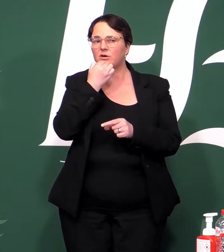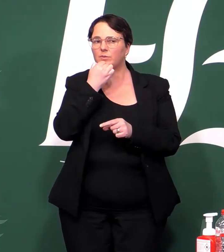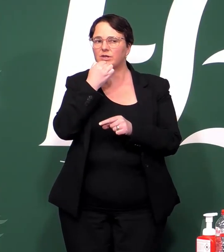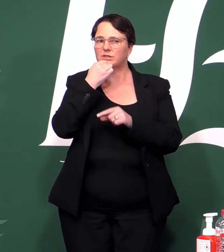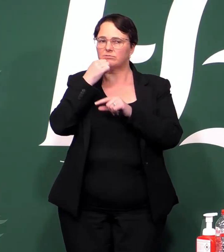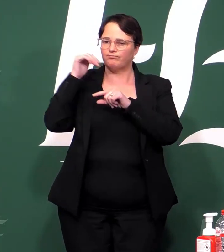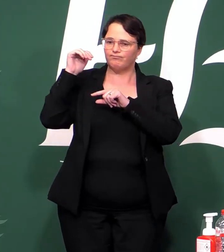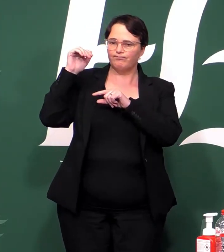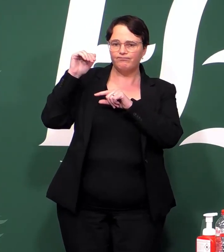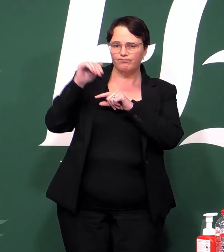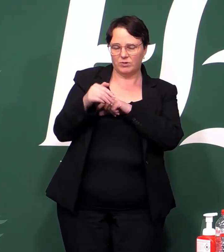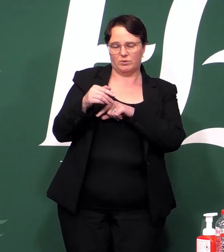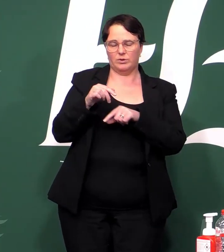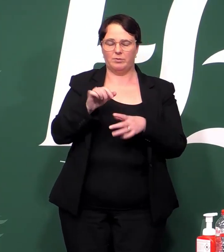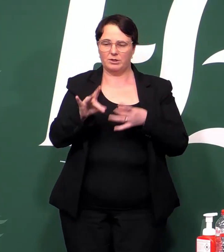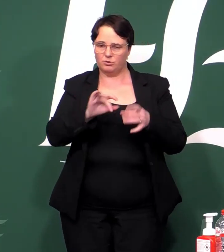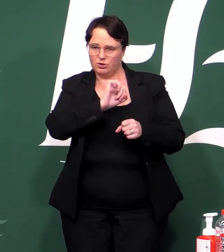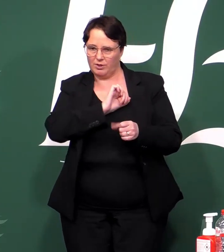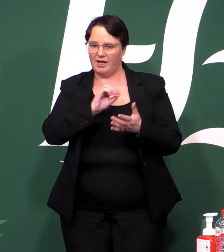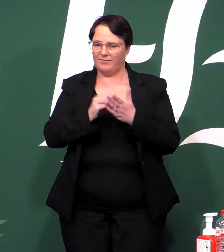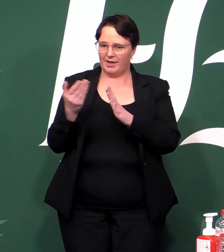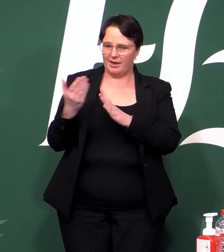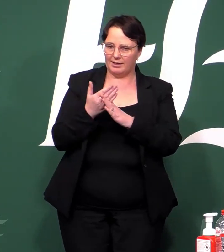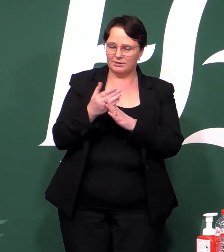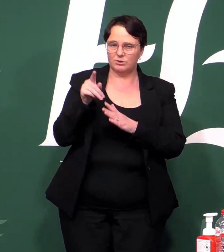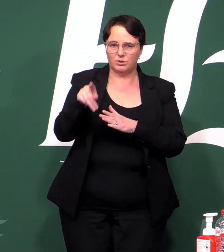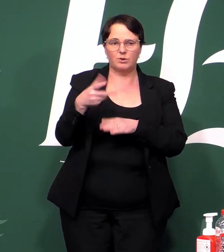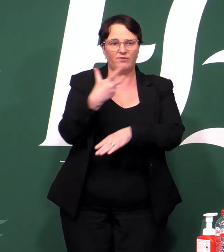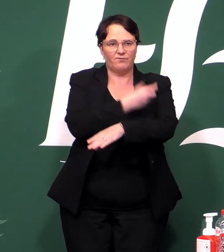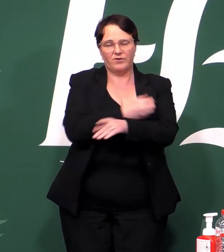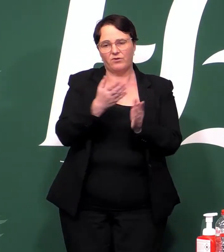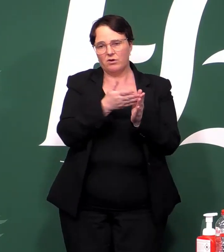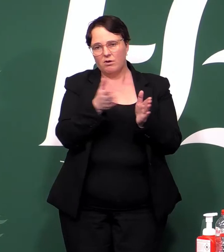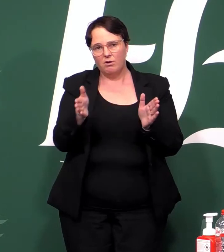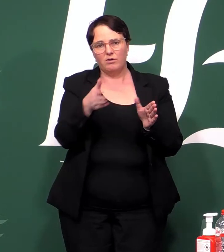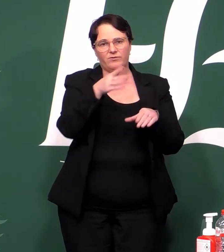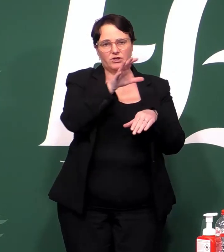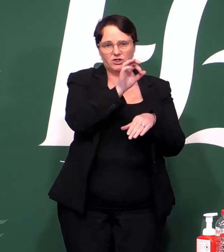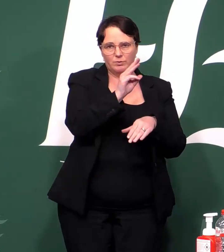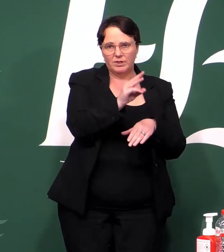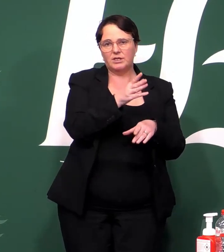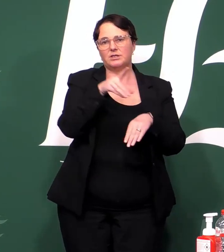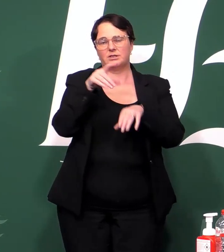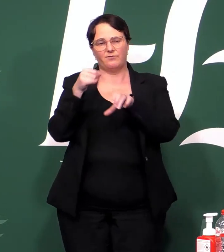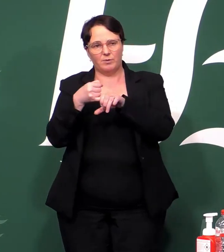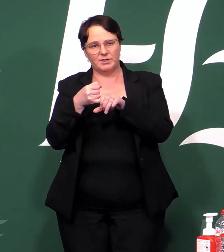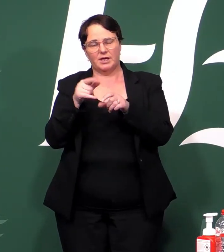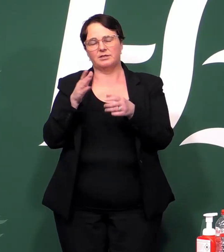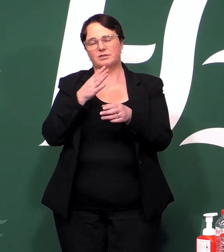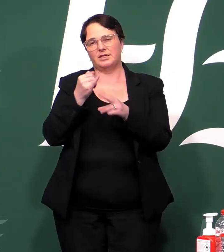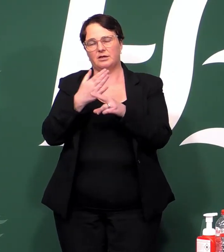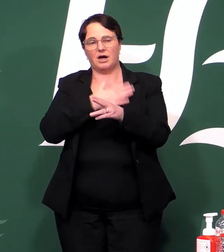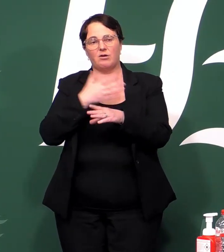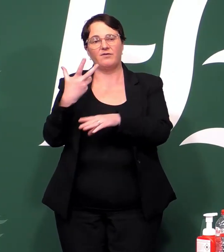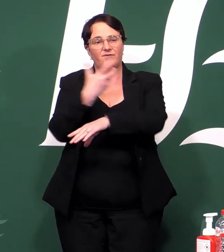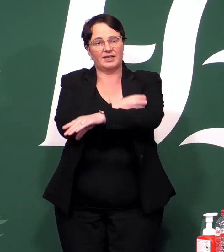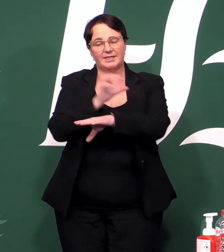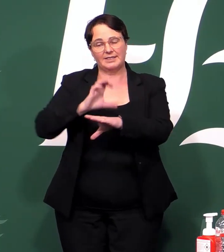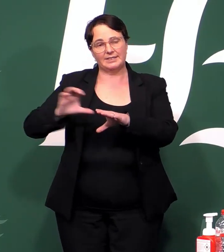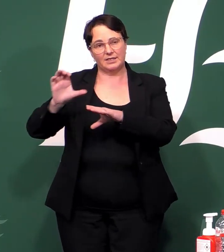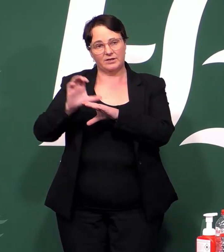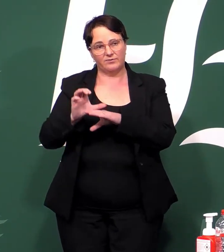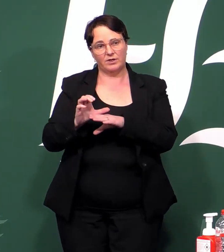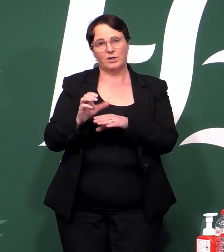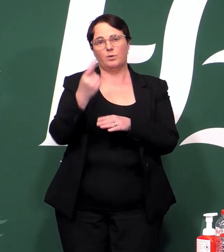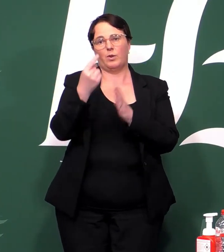We are still ensuring, I suppose, that we have access to vaccine across general practice, across pharmacies and across our vaccination centres. And, there's 1,300